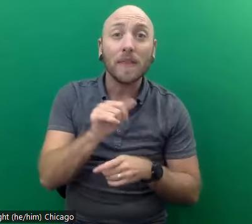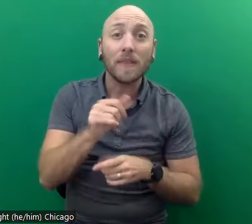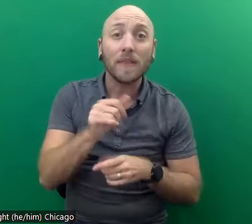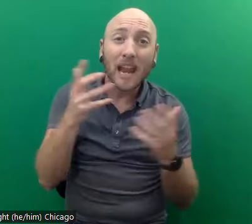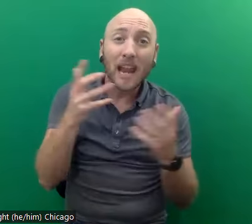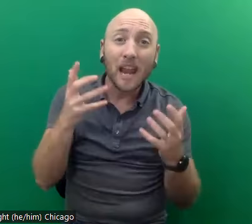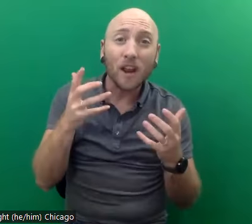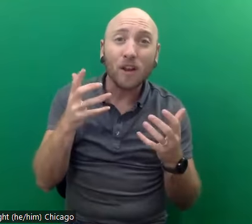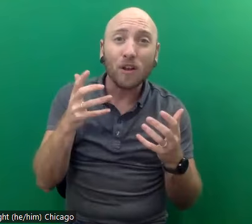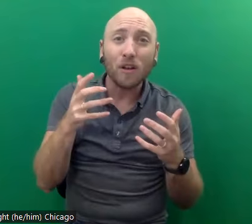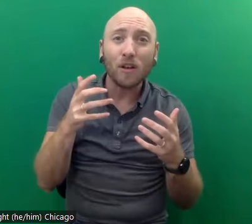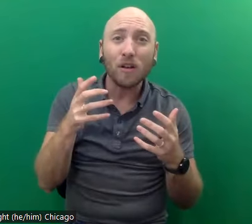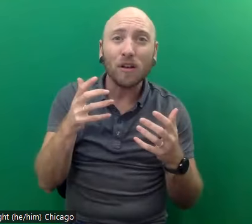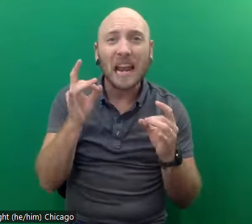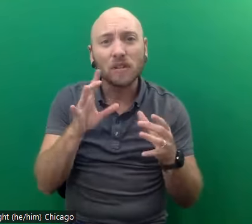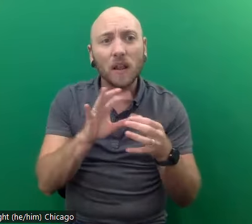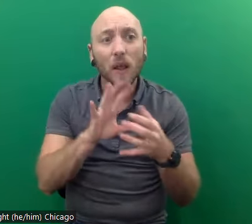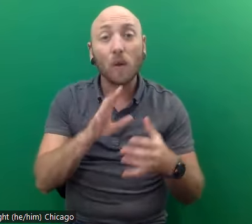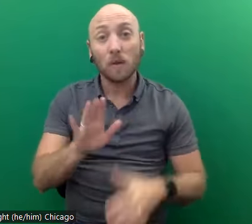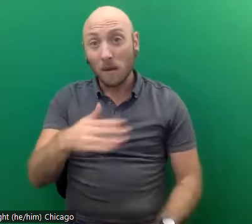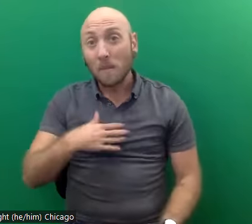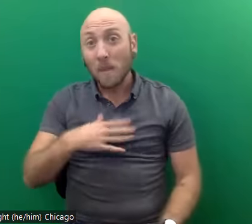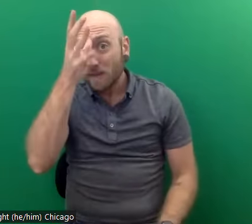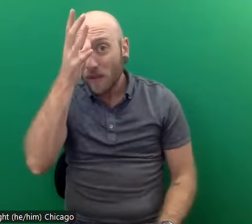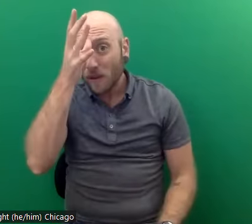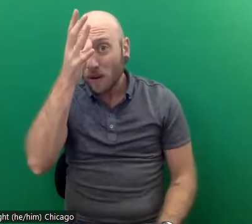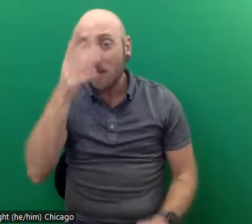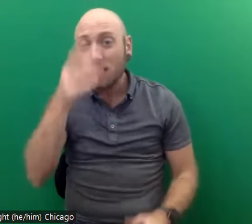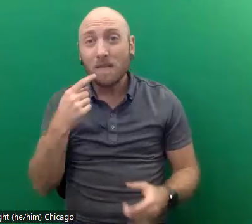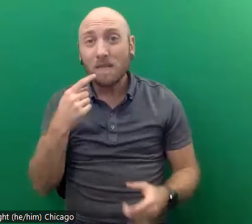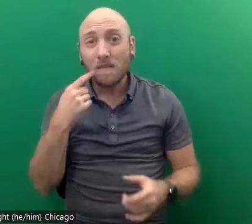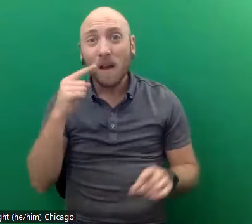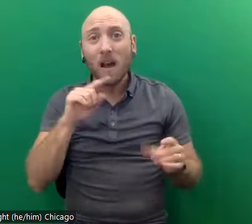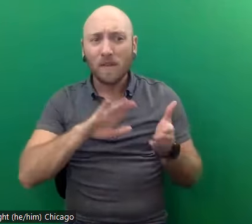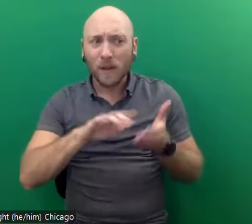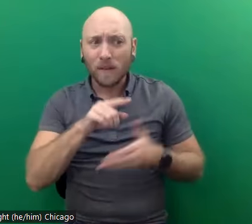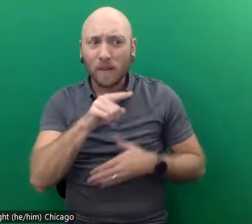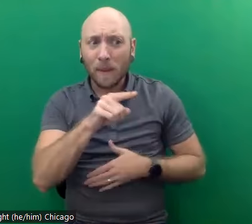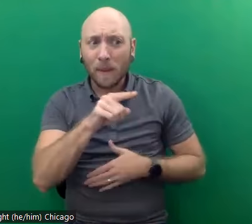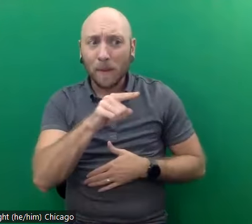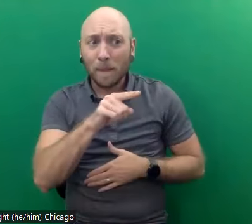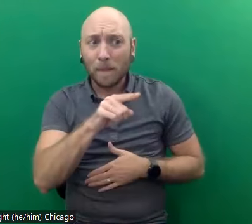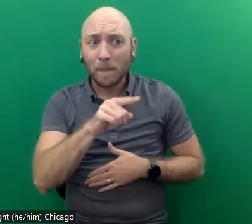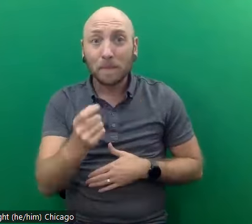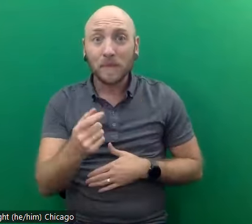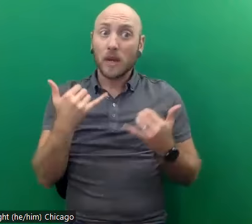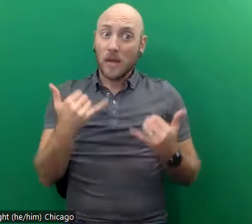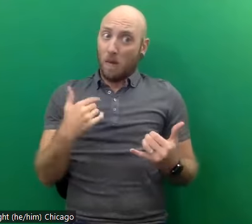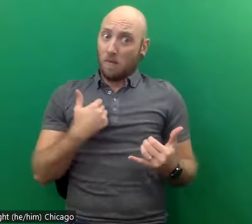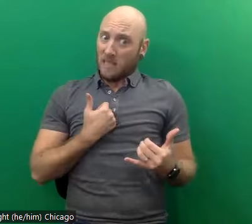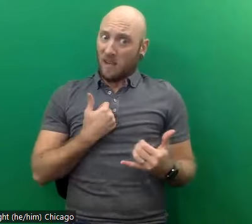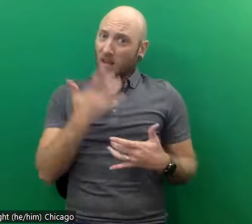father, because as a sick alcoholic, I know what it's like to have an illness.